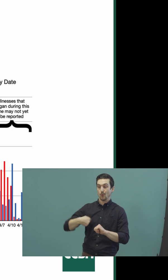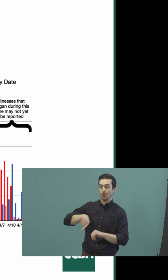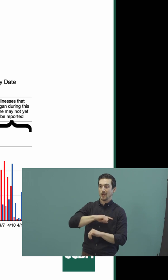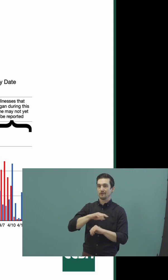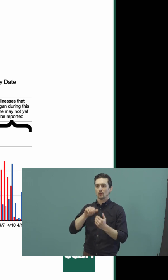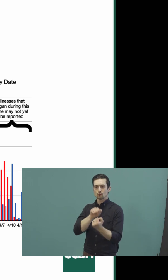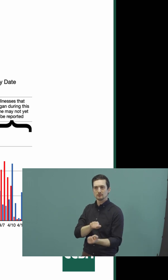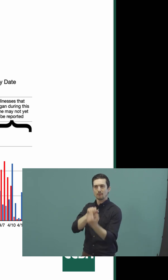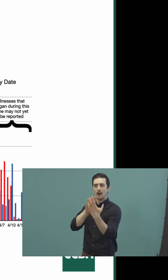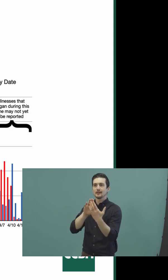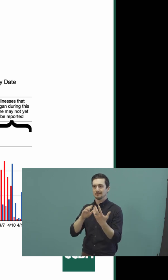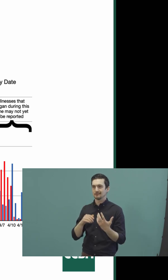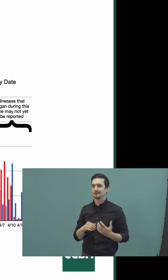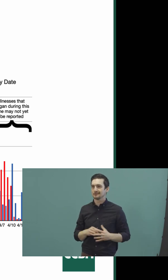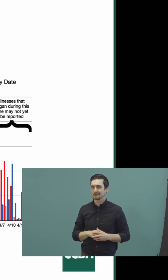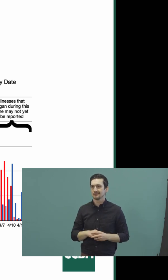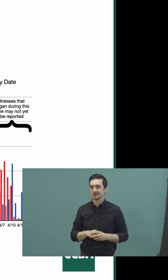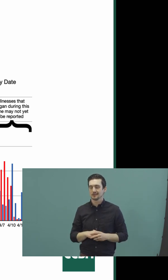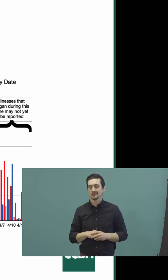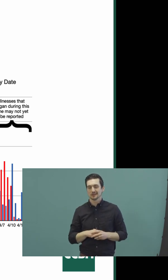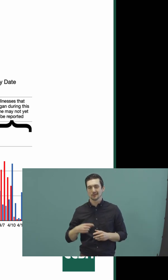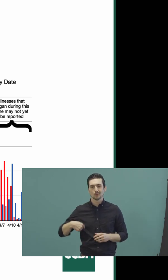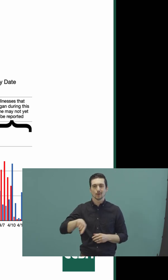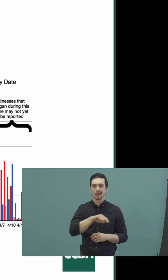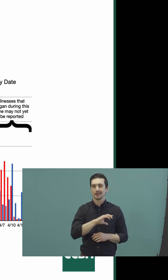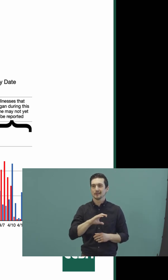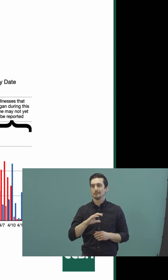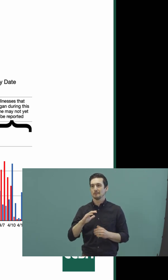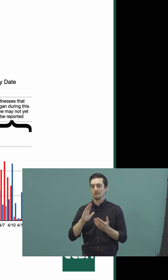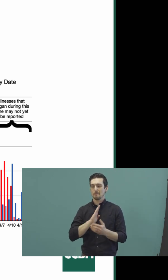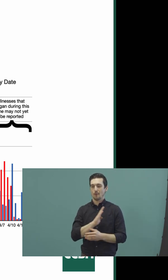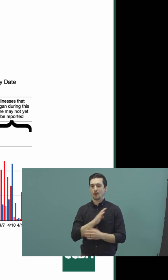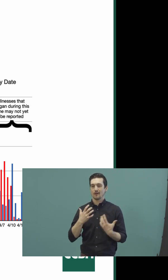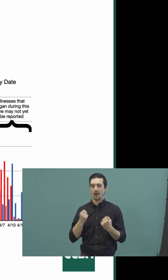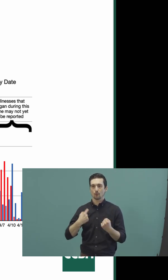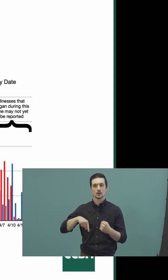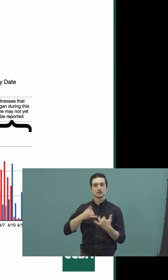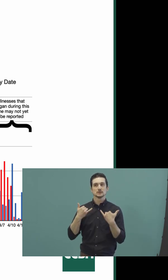we're committed at the Board of Health to continue to do that.